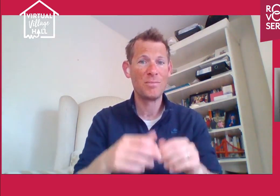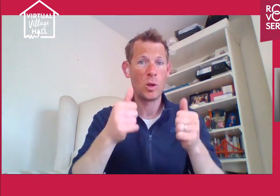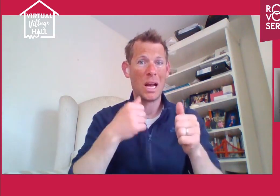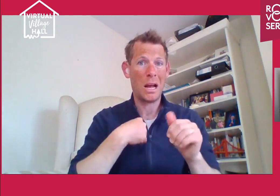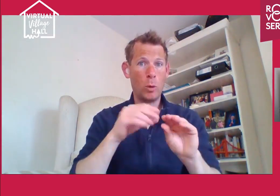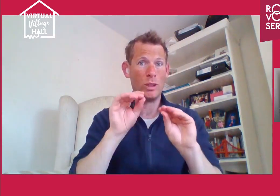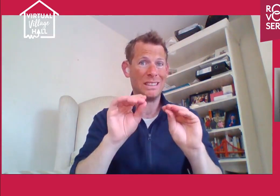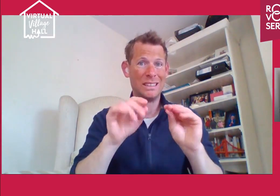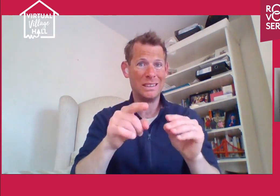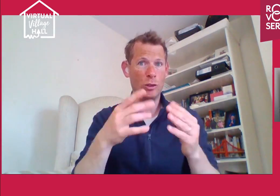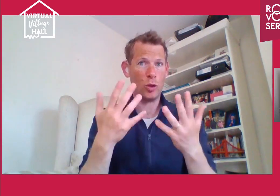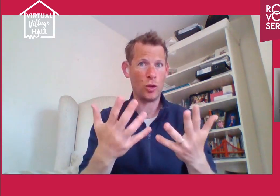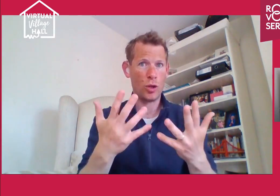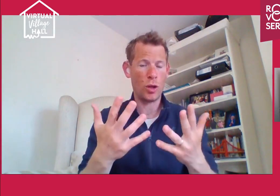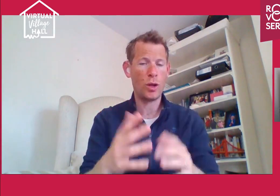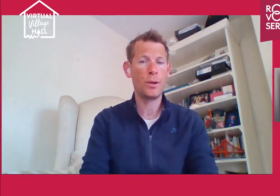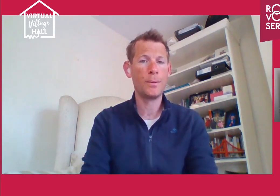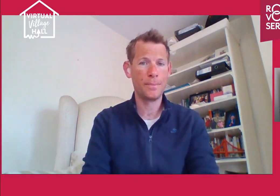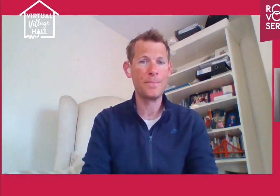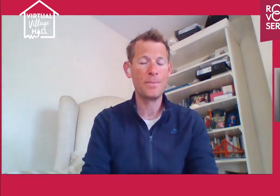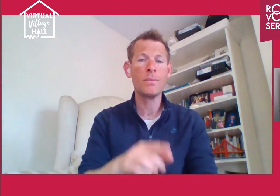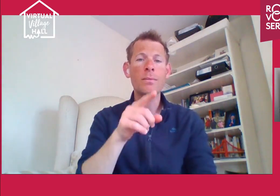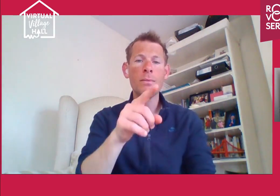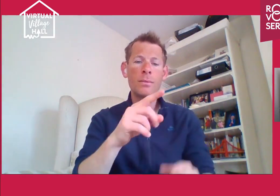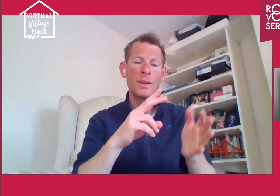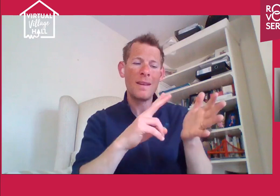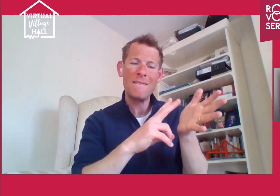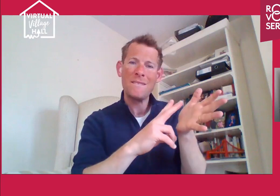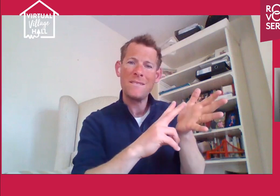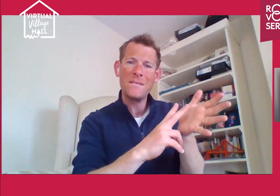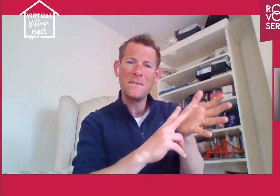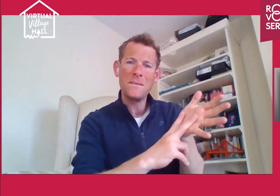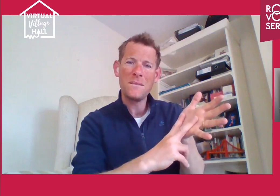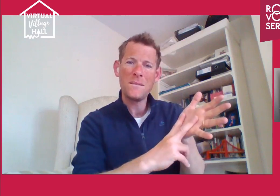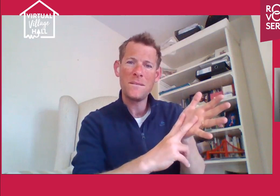sign the alphabet. Okay, so I'm going to give you some teaching now.